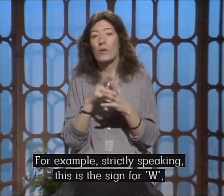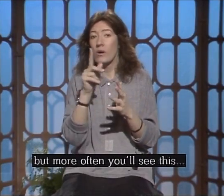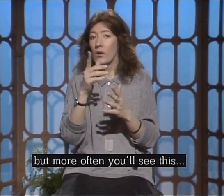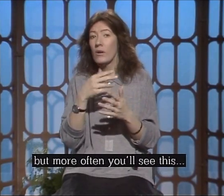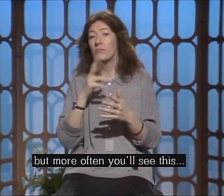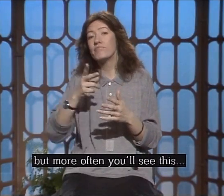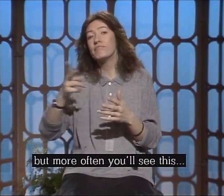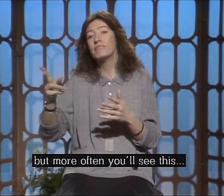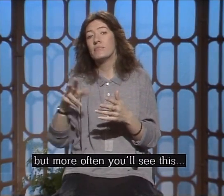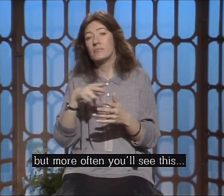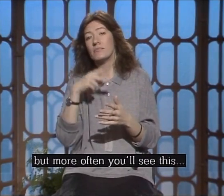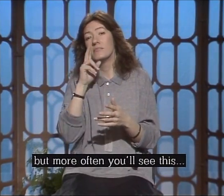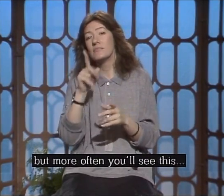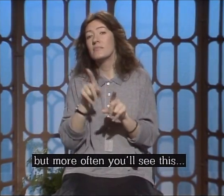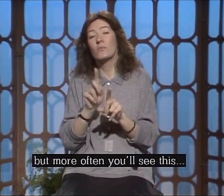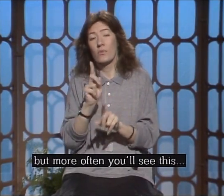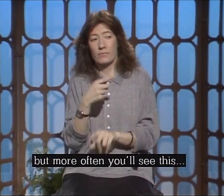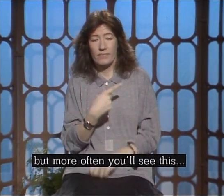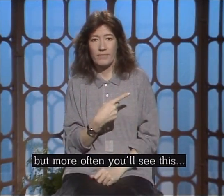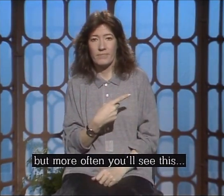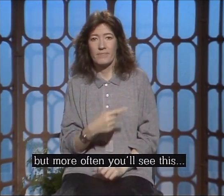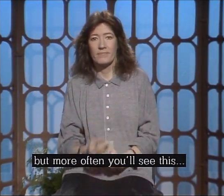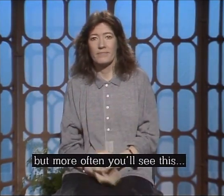W, but more often you'll see it like this.